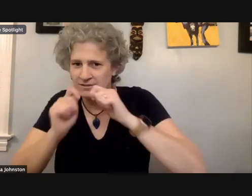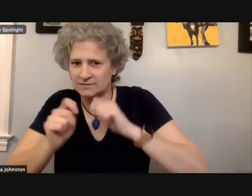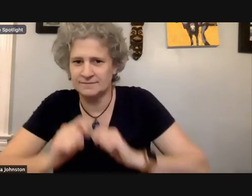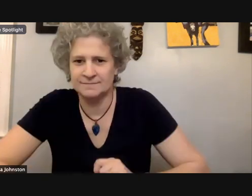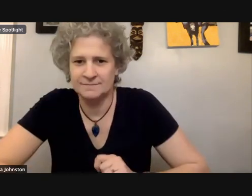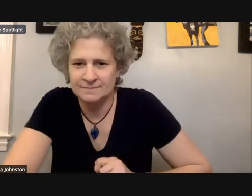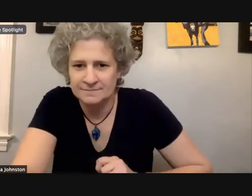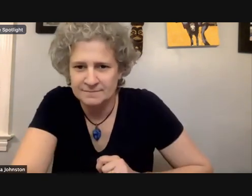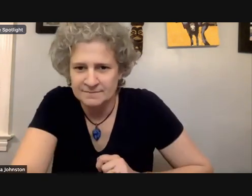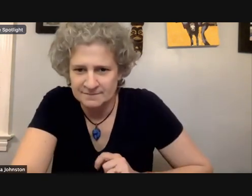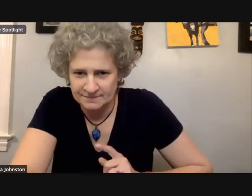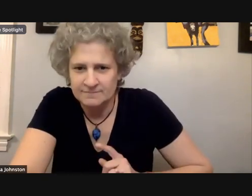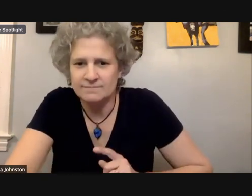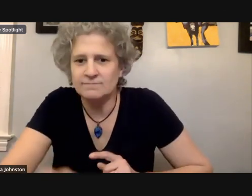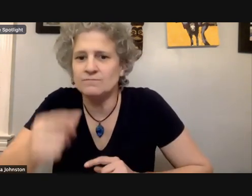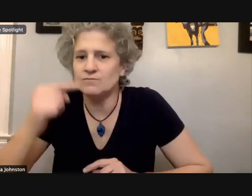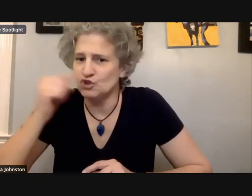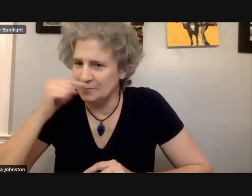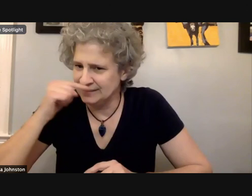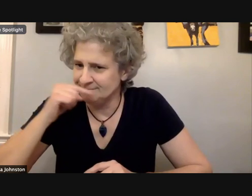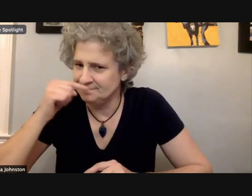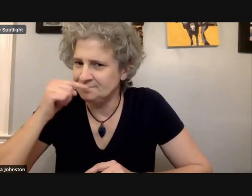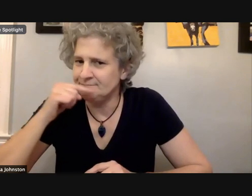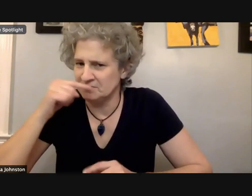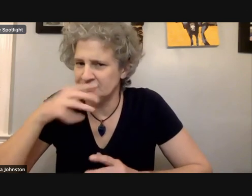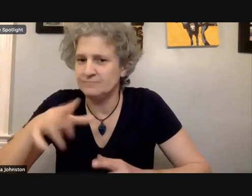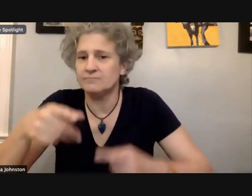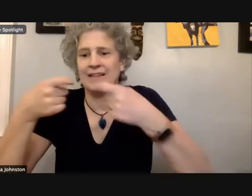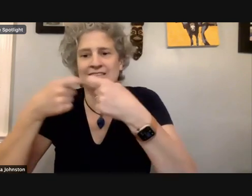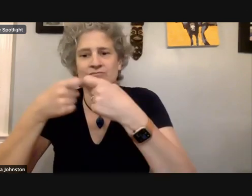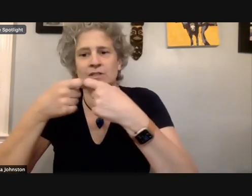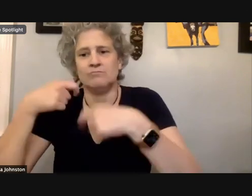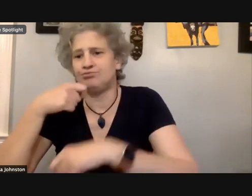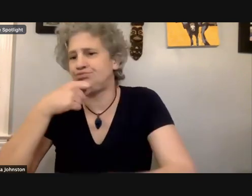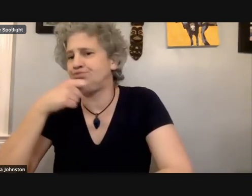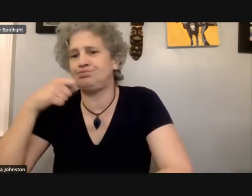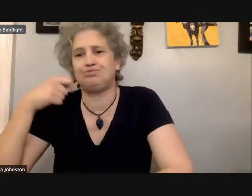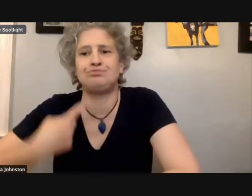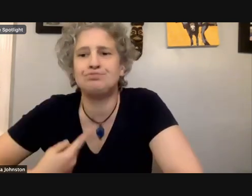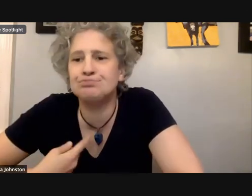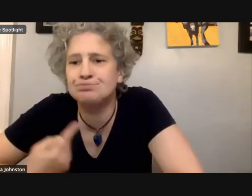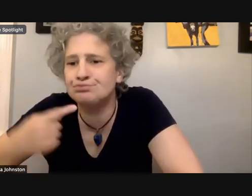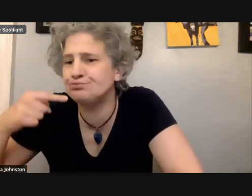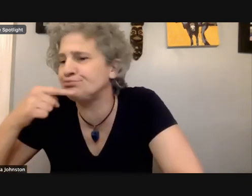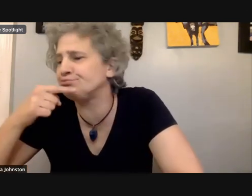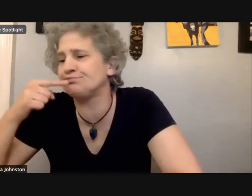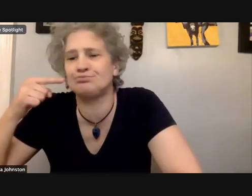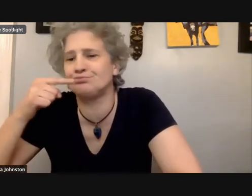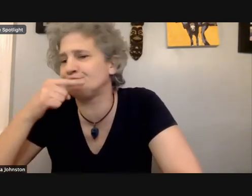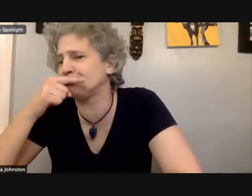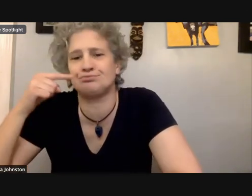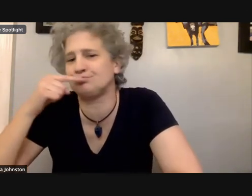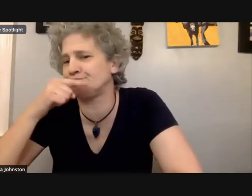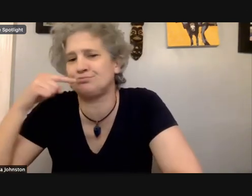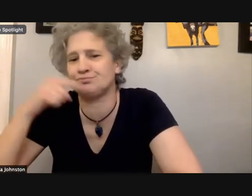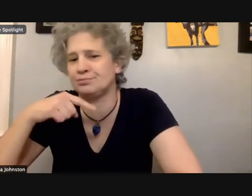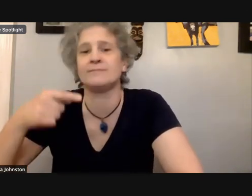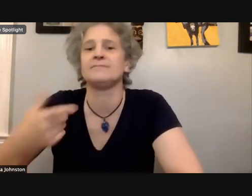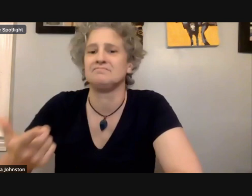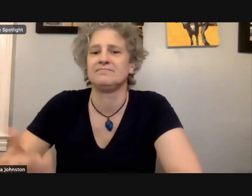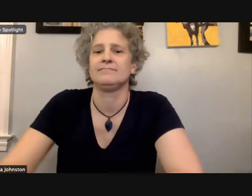Make sure you get in between there, tops and bottoms. Brushing your teeth, electric toothbrush. Notice the